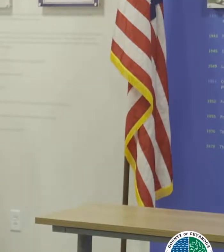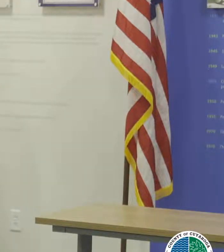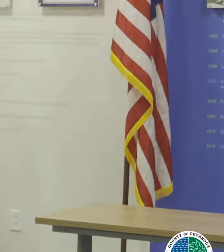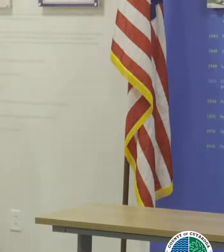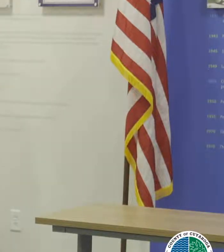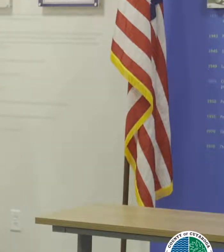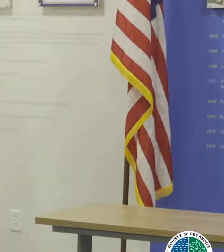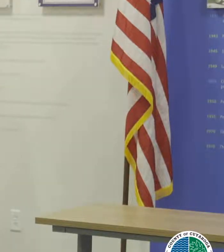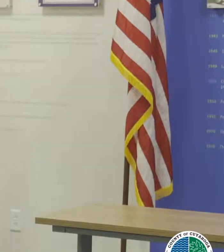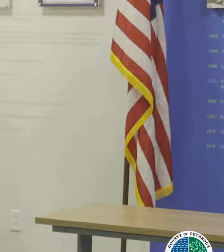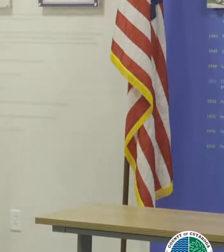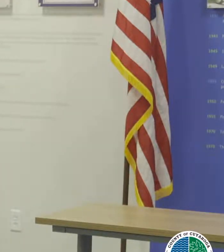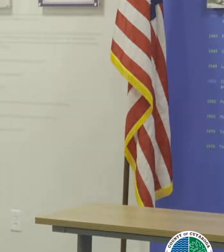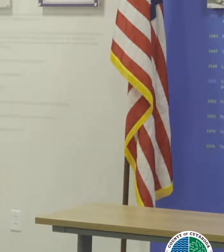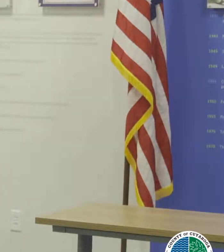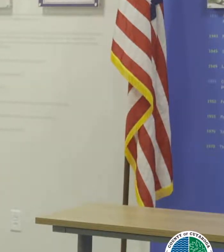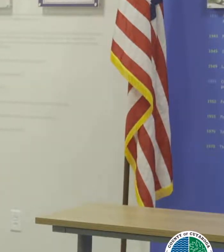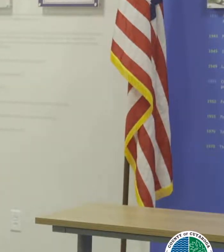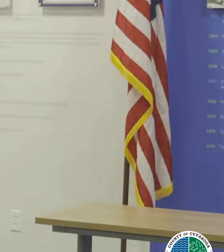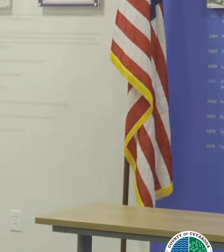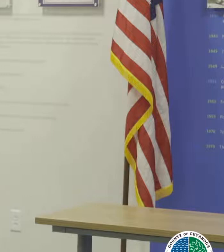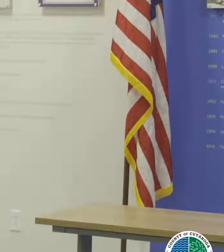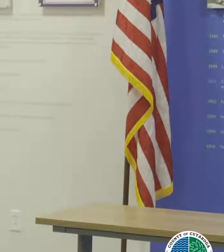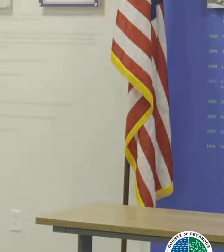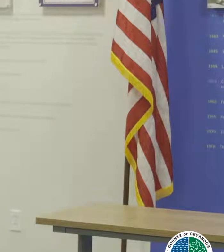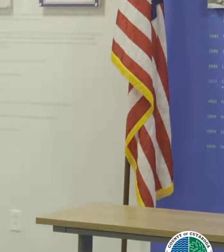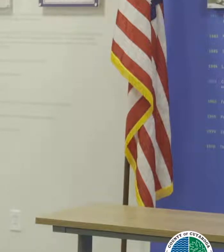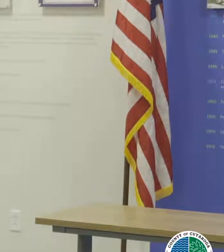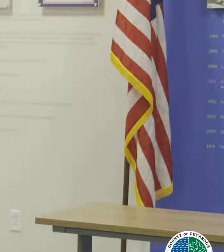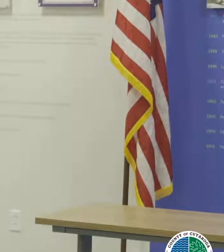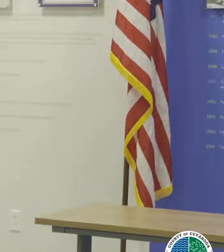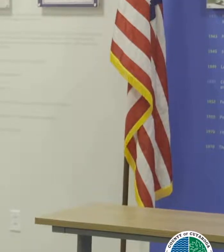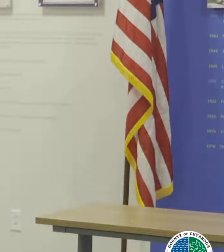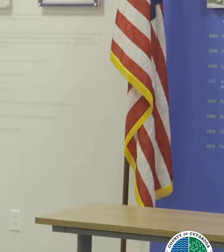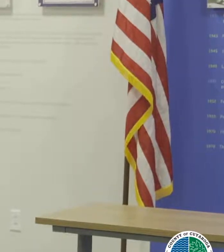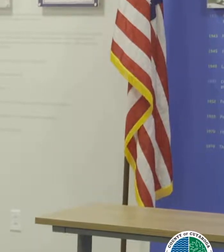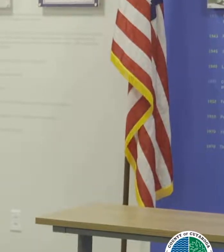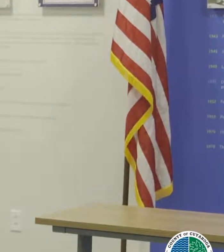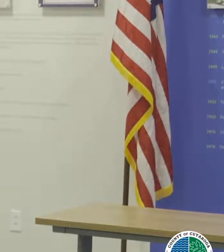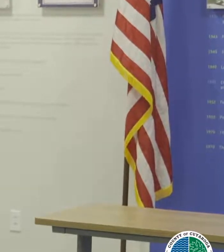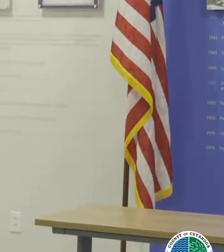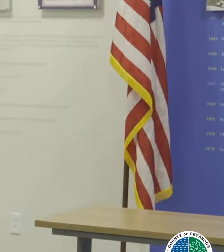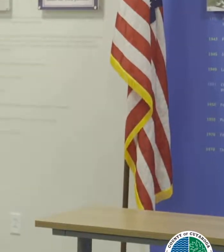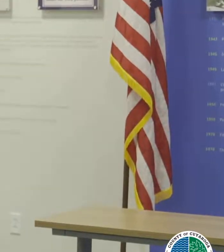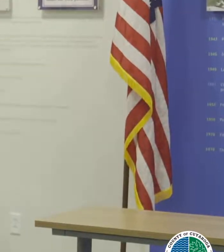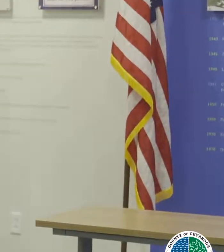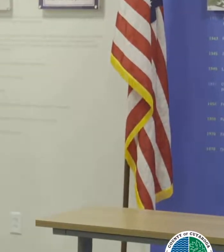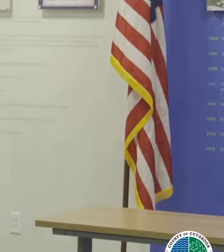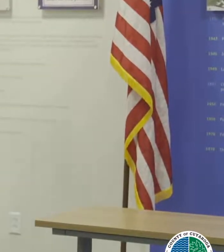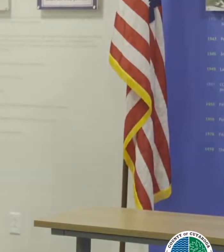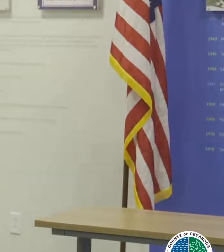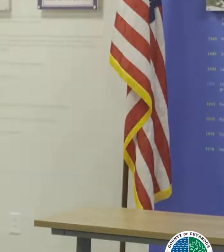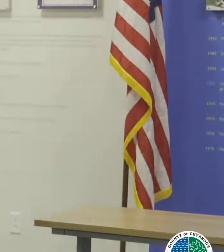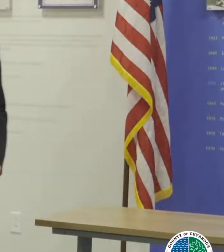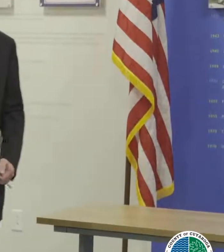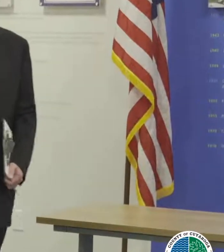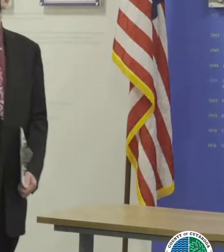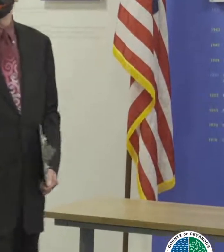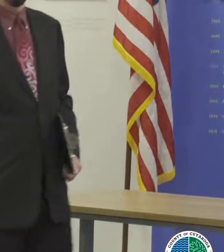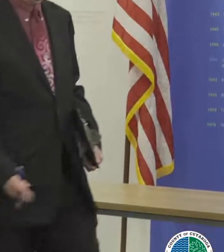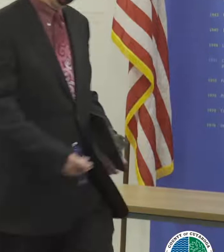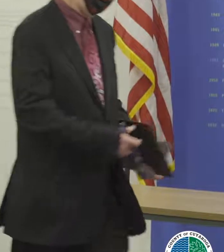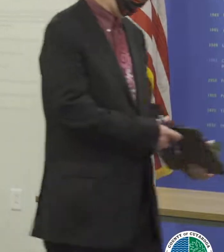Working with the residents here has been a great experience. Well, Kurt was the one who lobbied for